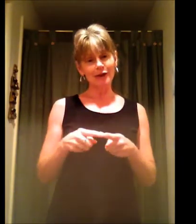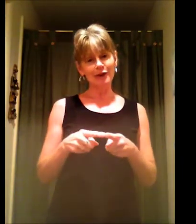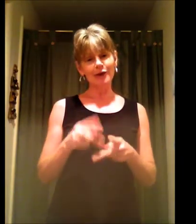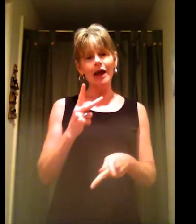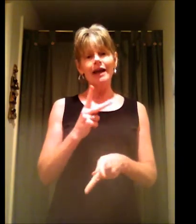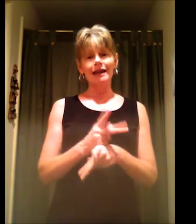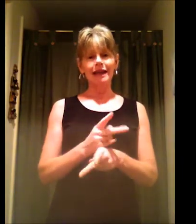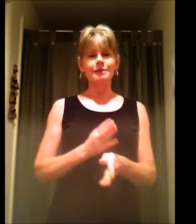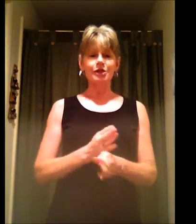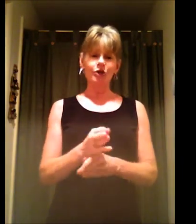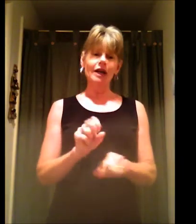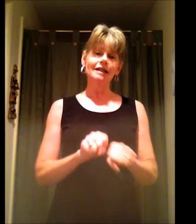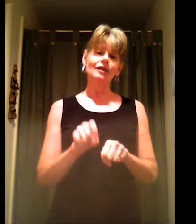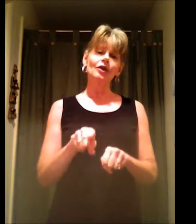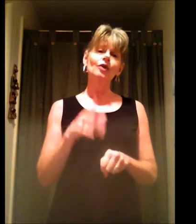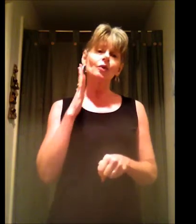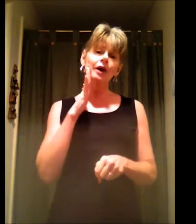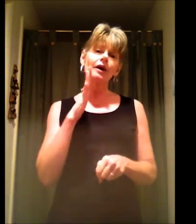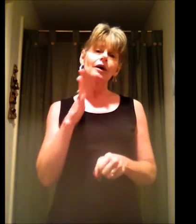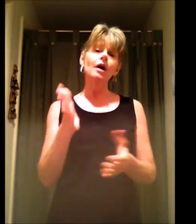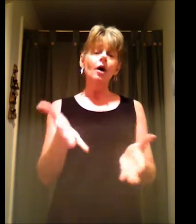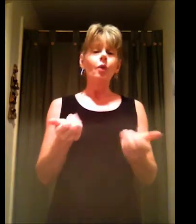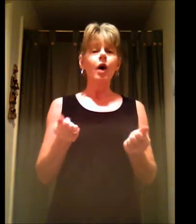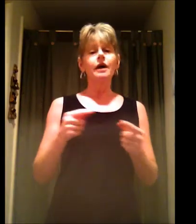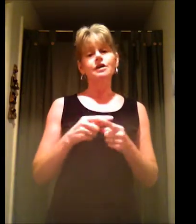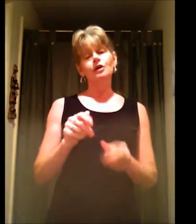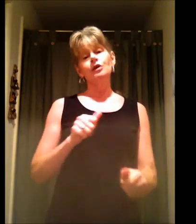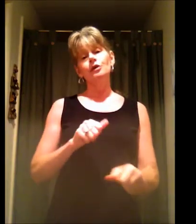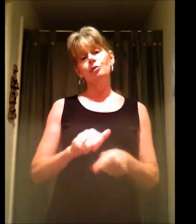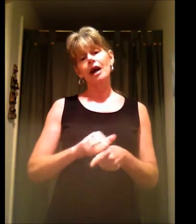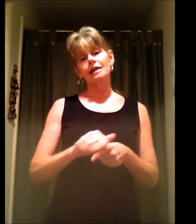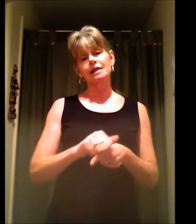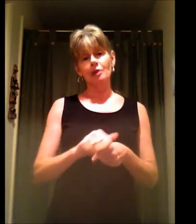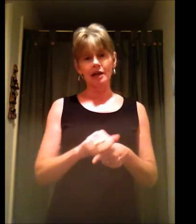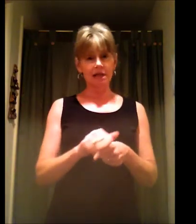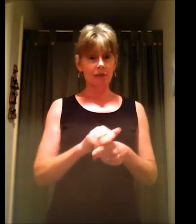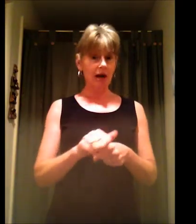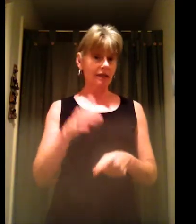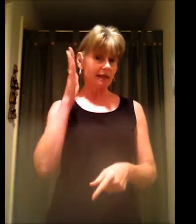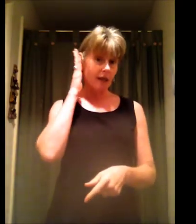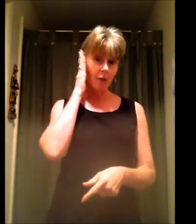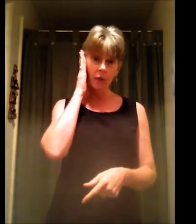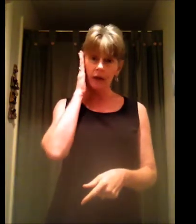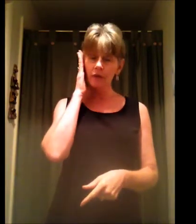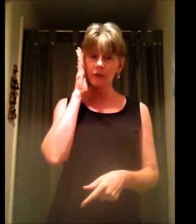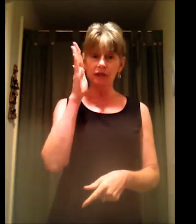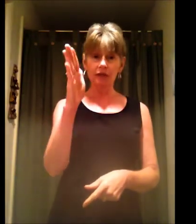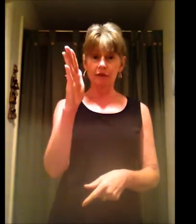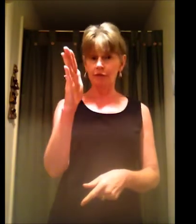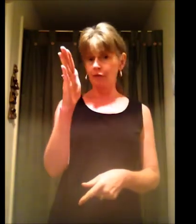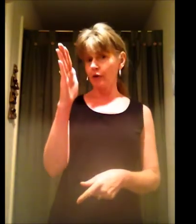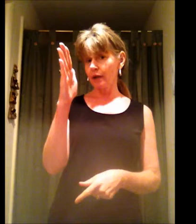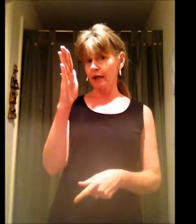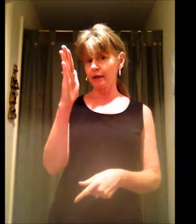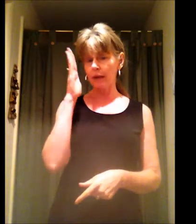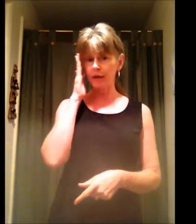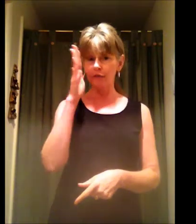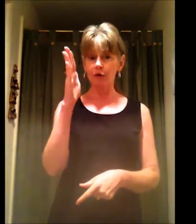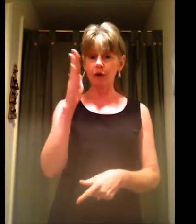to keep straight, so you will want to practice, practice, practice. And will was just a full hand coming